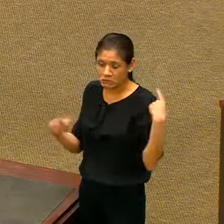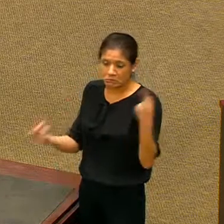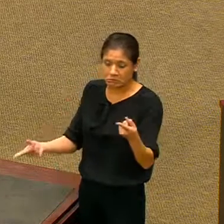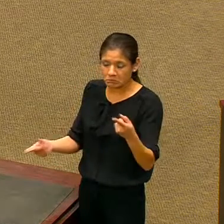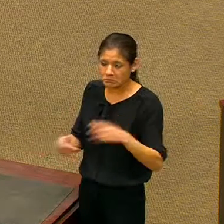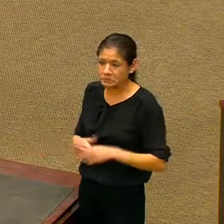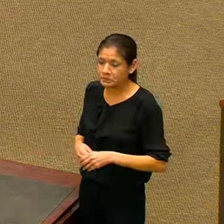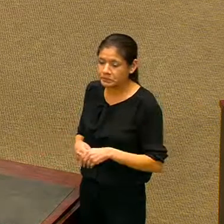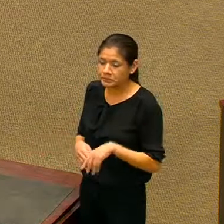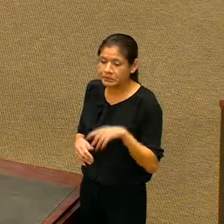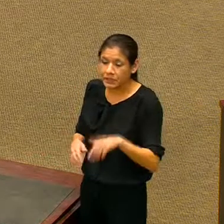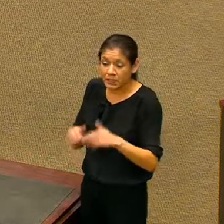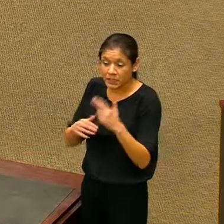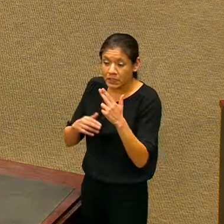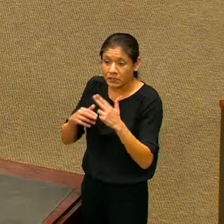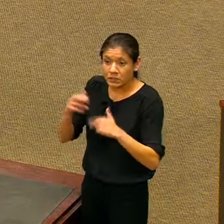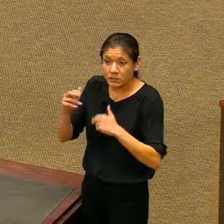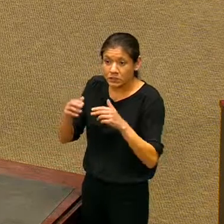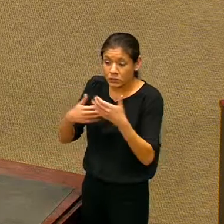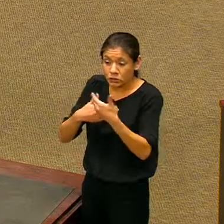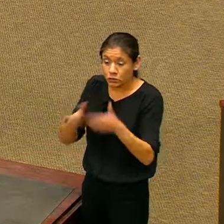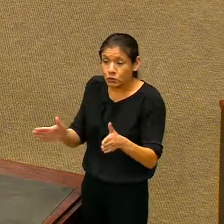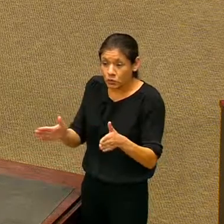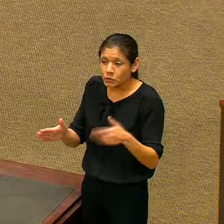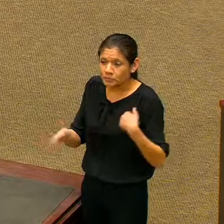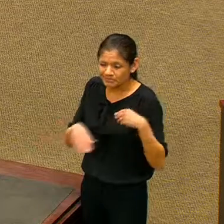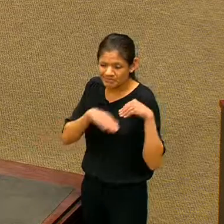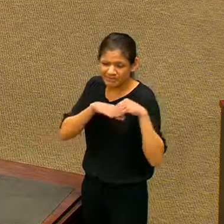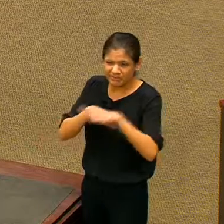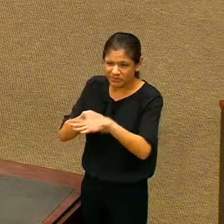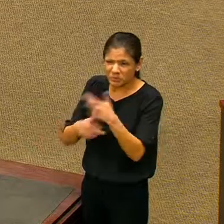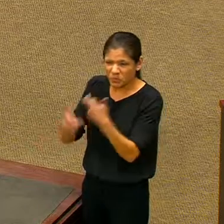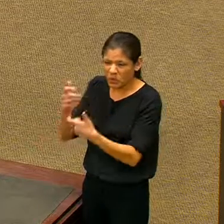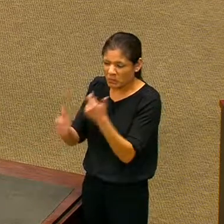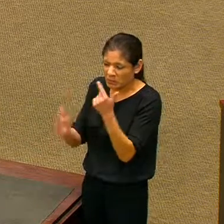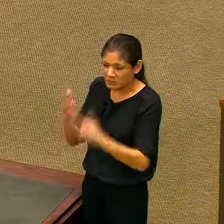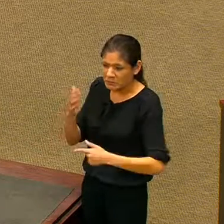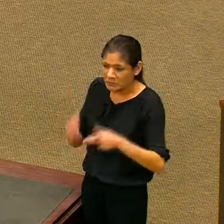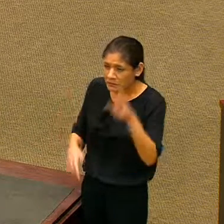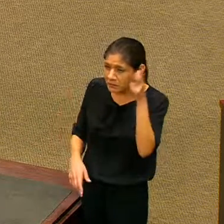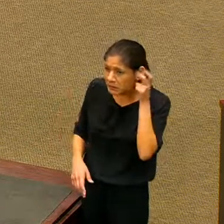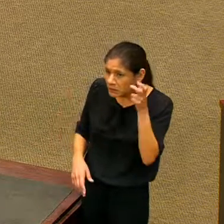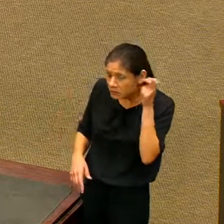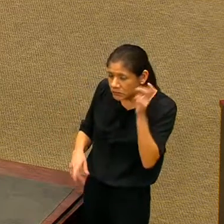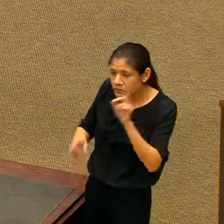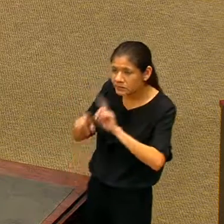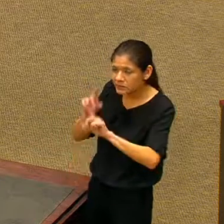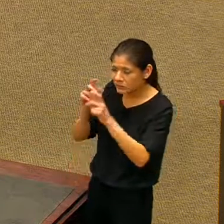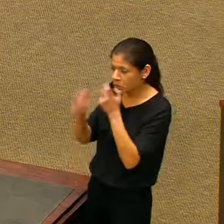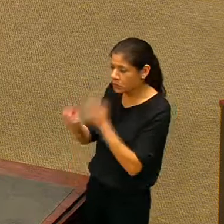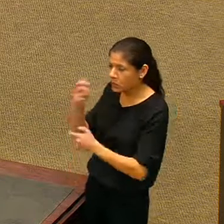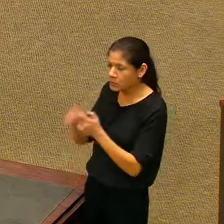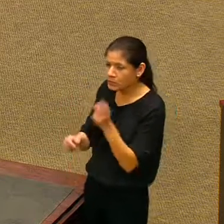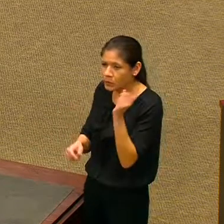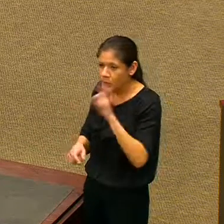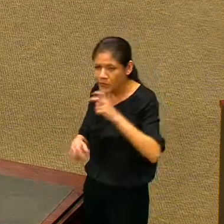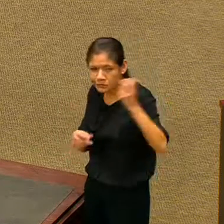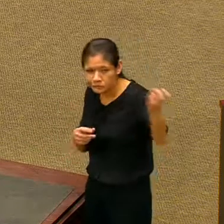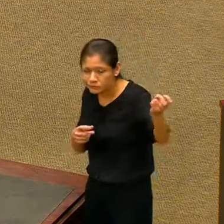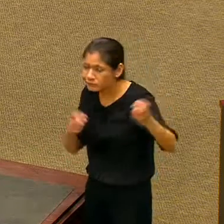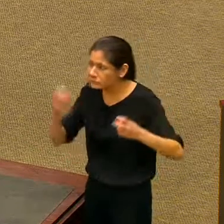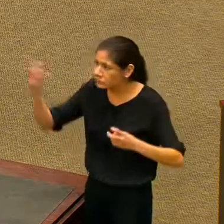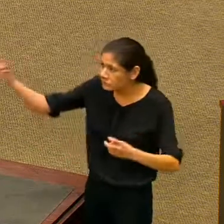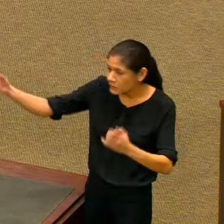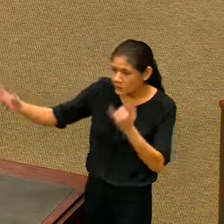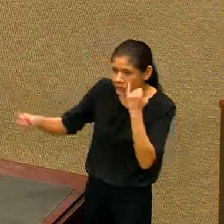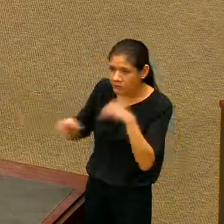The design of this room as we stand causes many issues acoustically, with different issues for where you might sit, whether you're